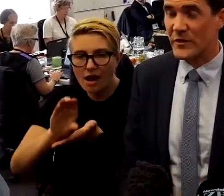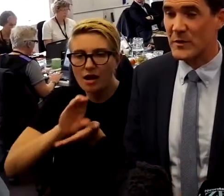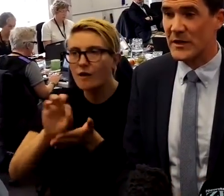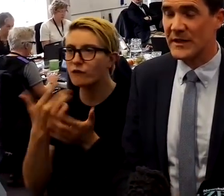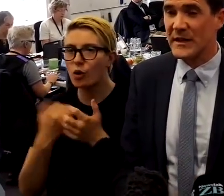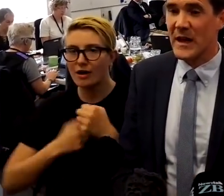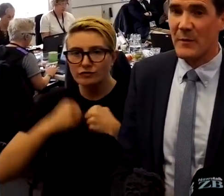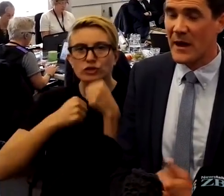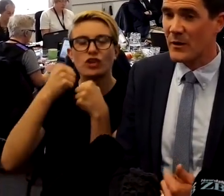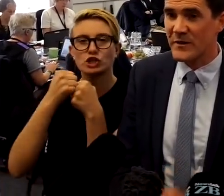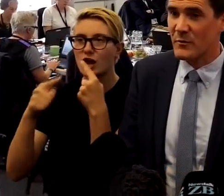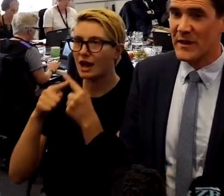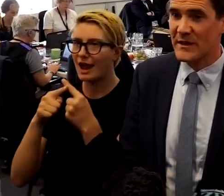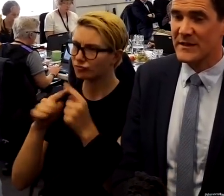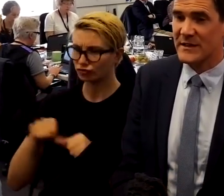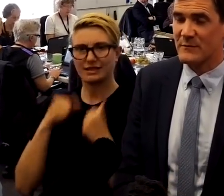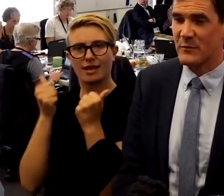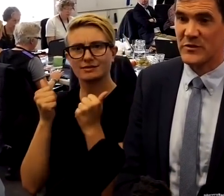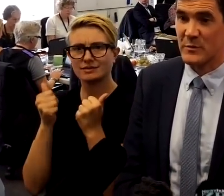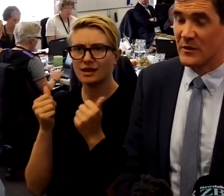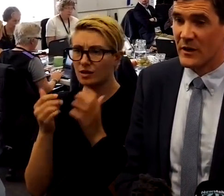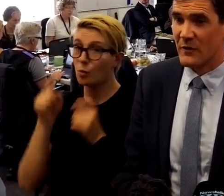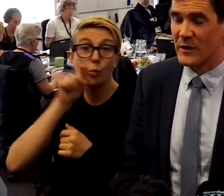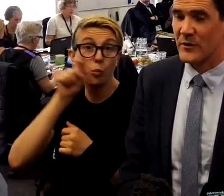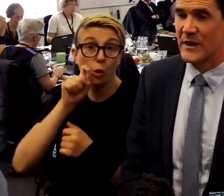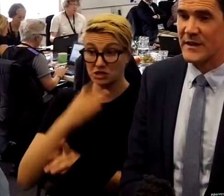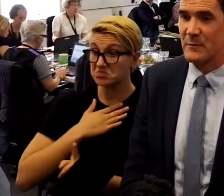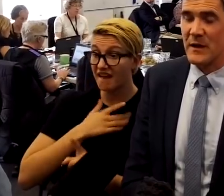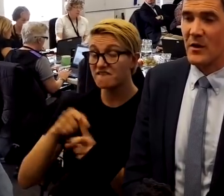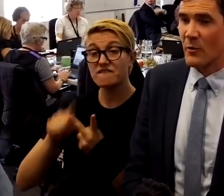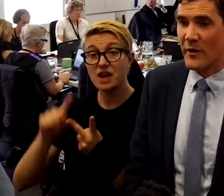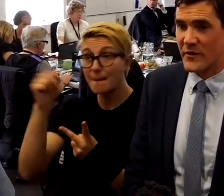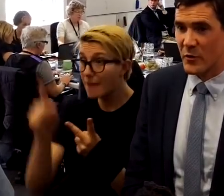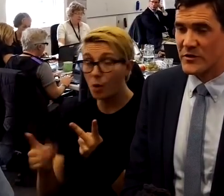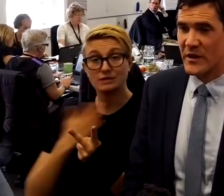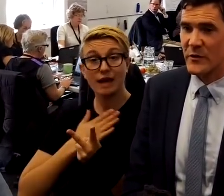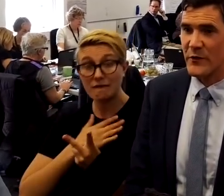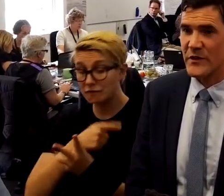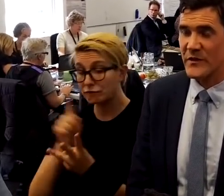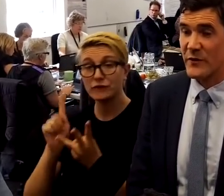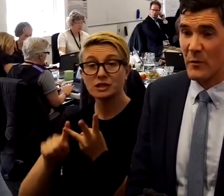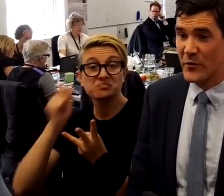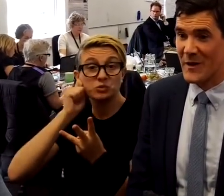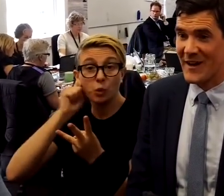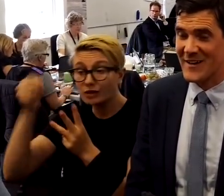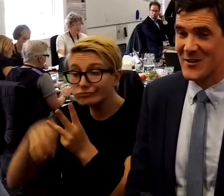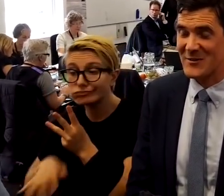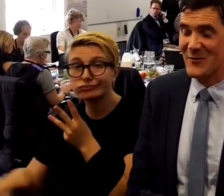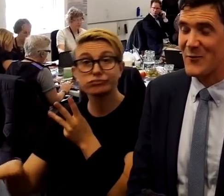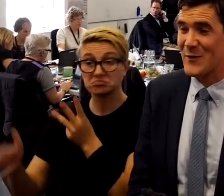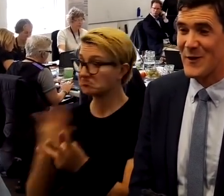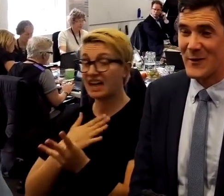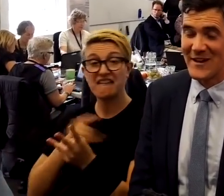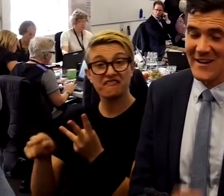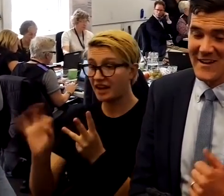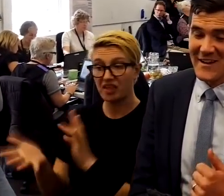to water supply. Our power has remained, which has been a really good outcome. Likewise, sewage services, for the most part, aside